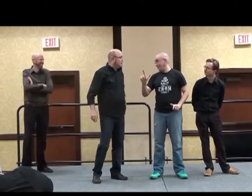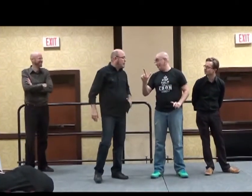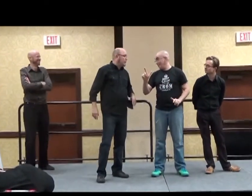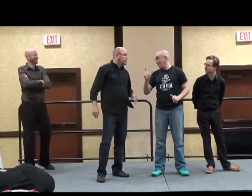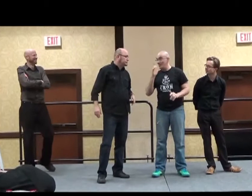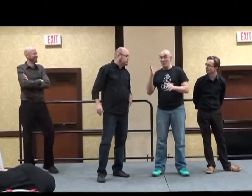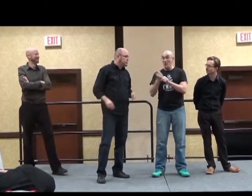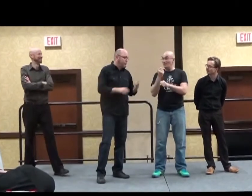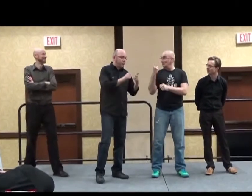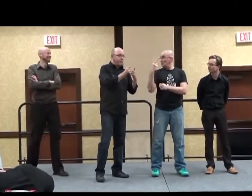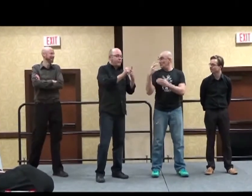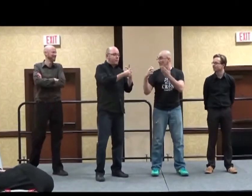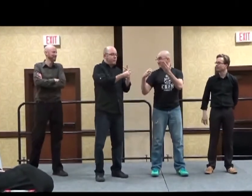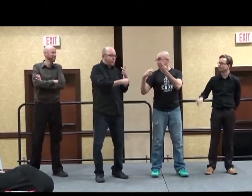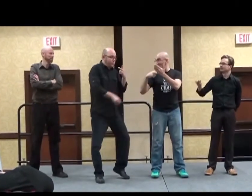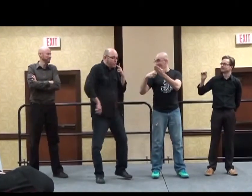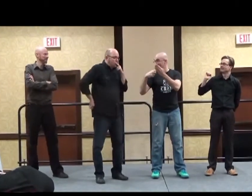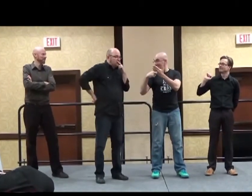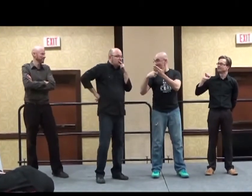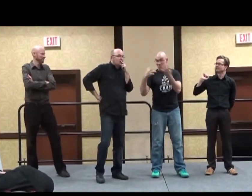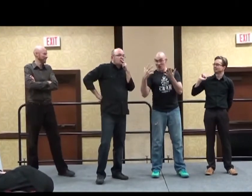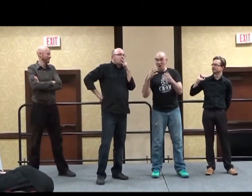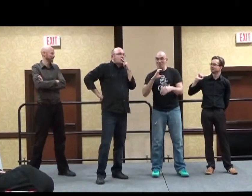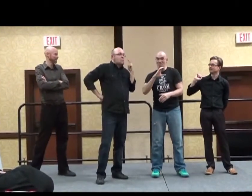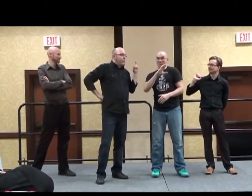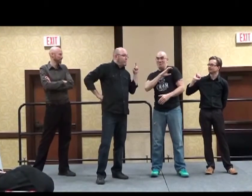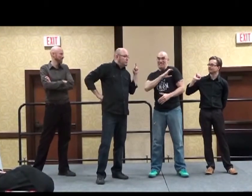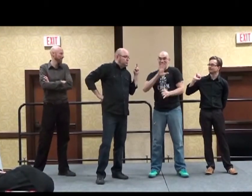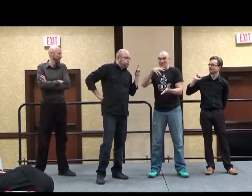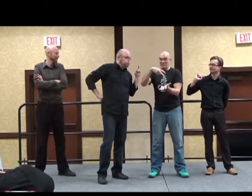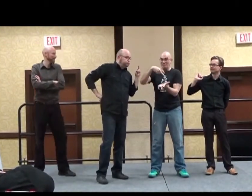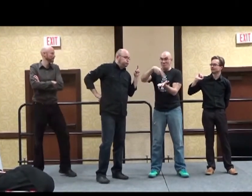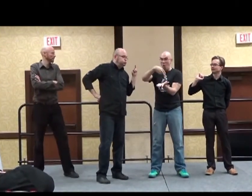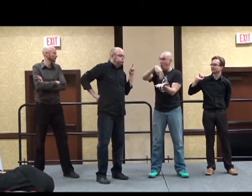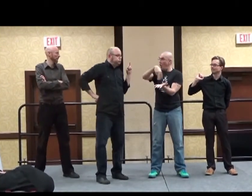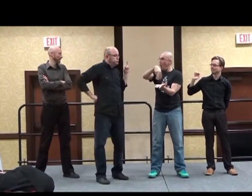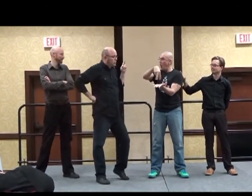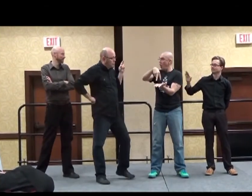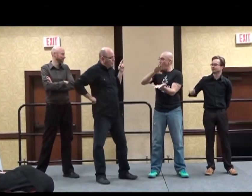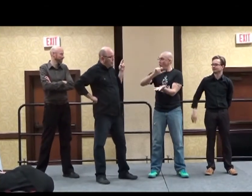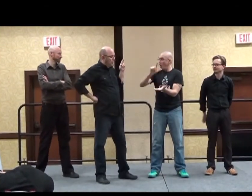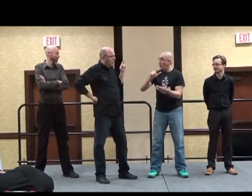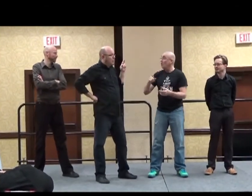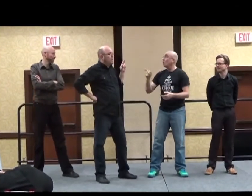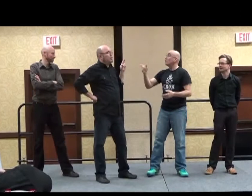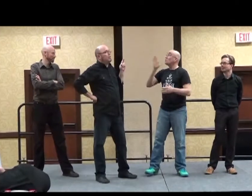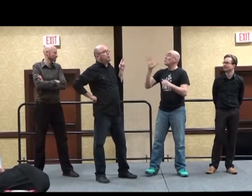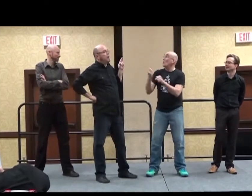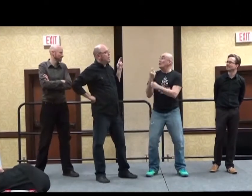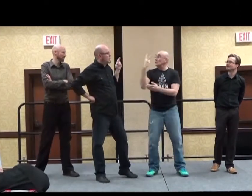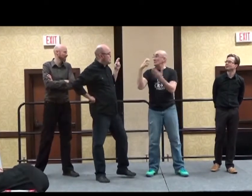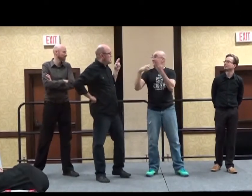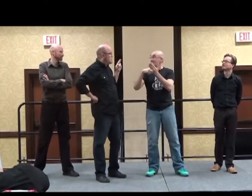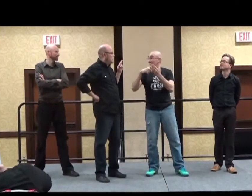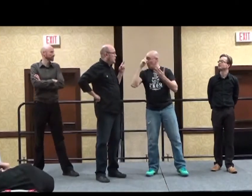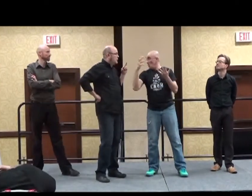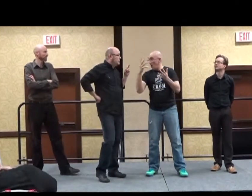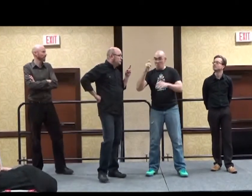tickets. Okay, this is a big deal. You win two tickets today. It's for the police ball. You won two